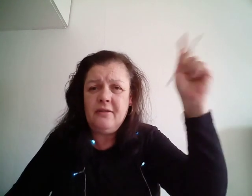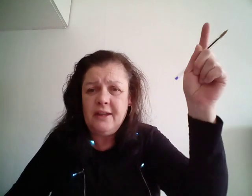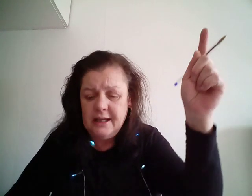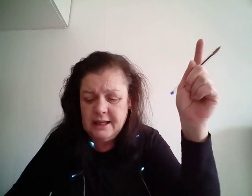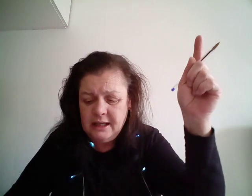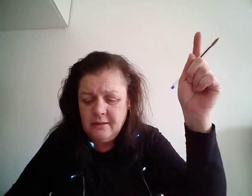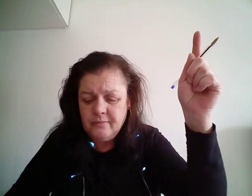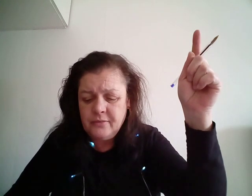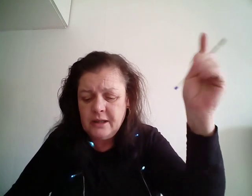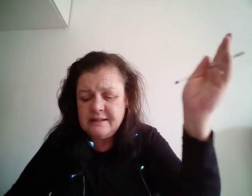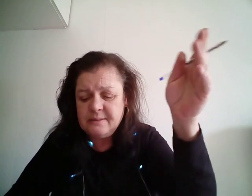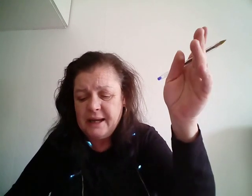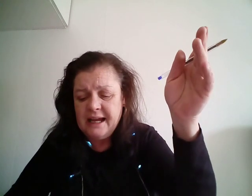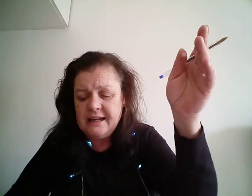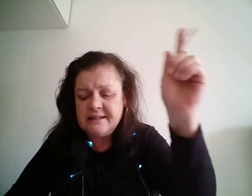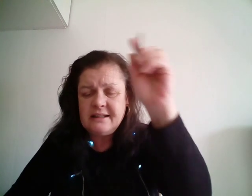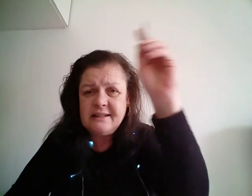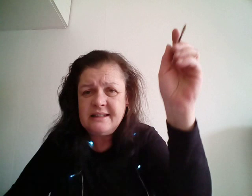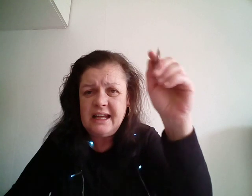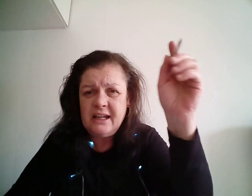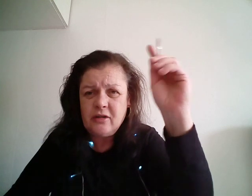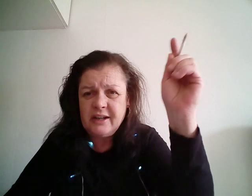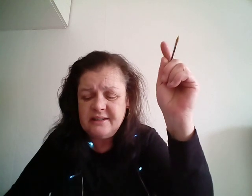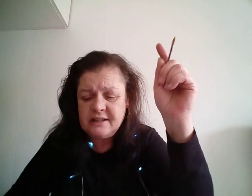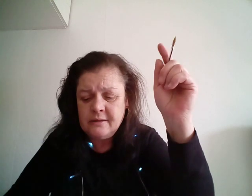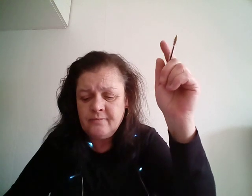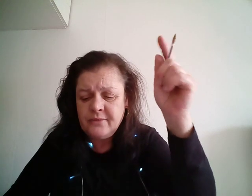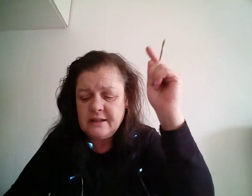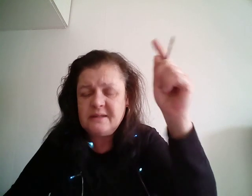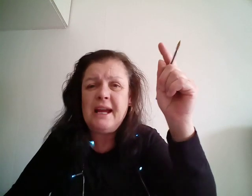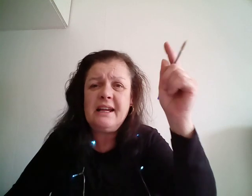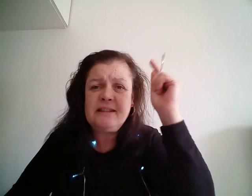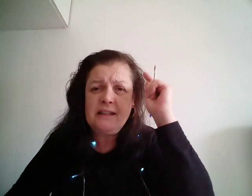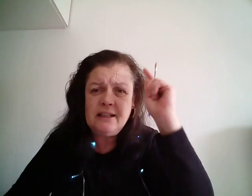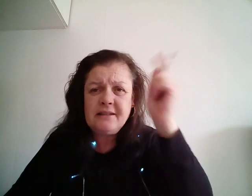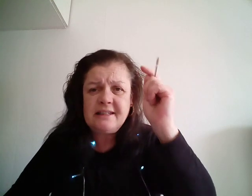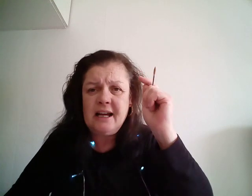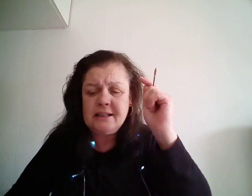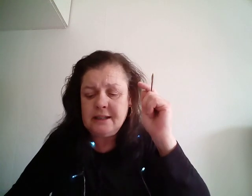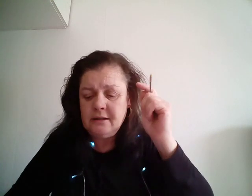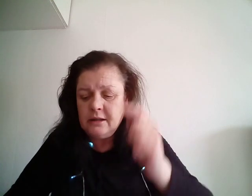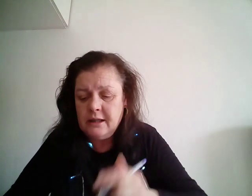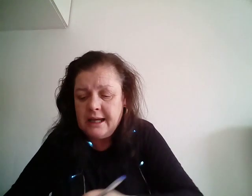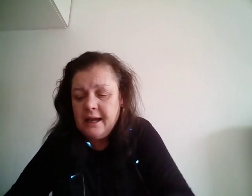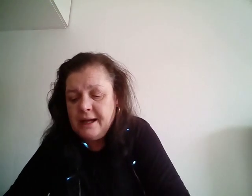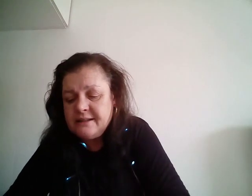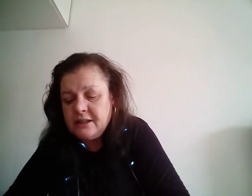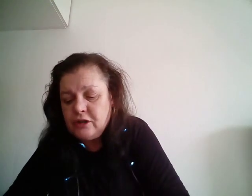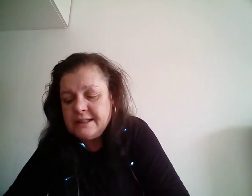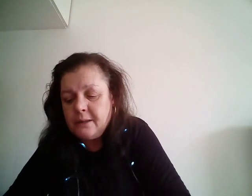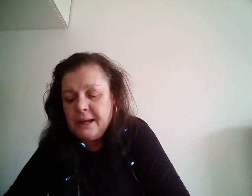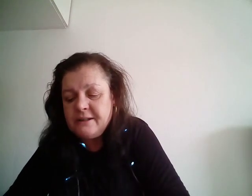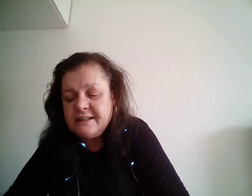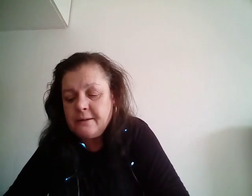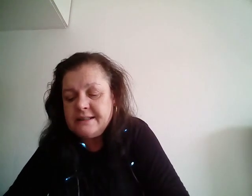the space secret space insider. Okay, my delicious little babies. So it